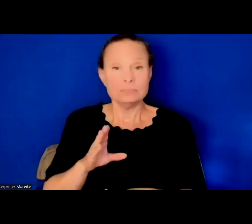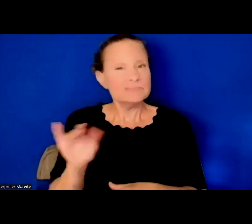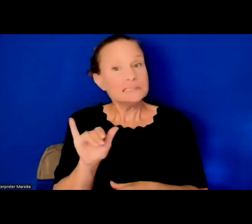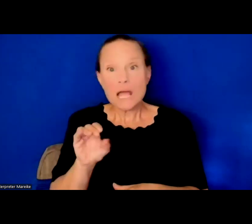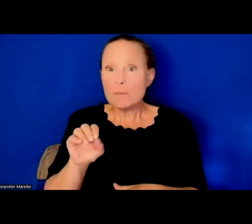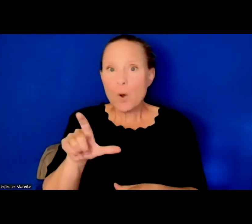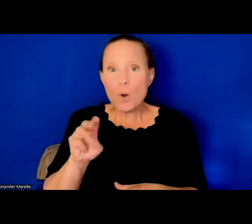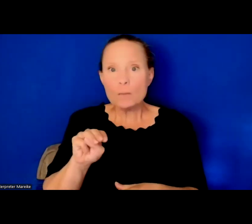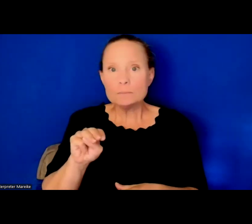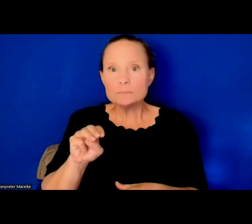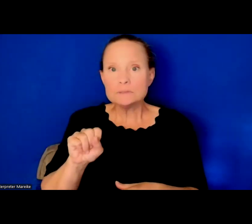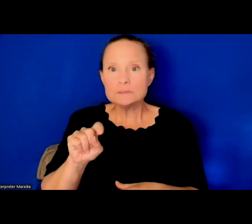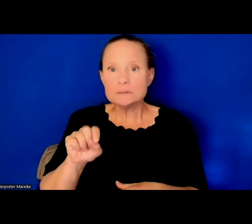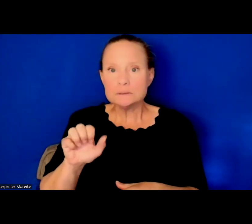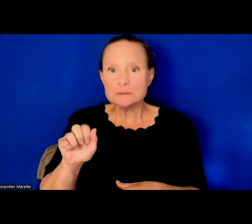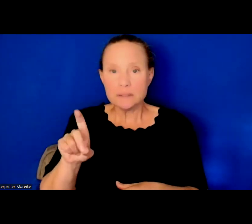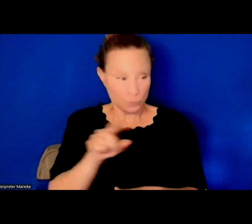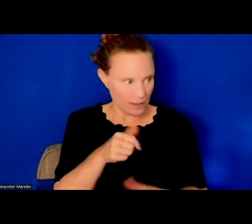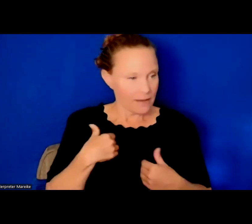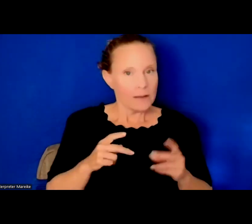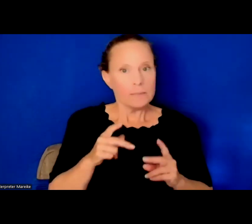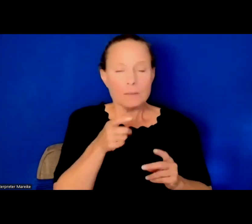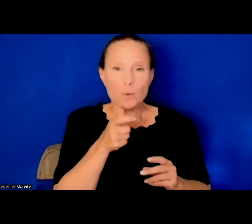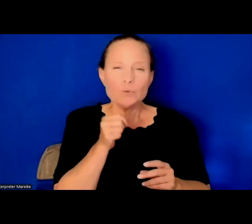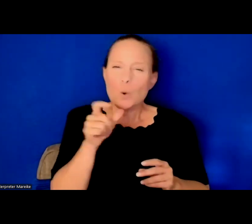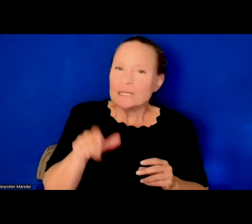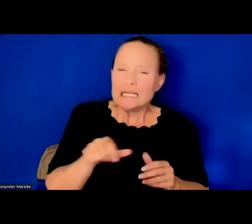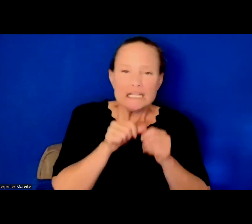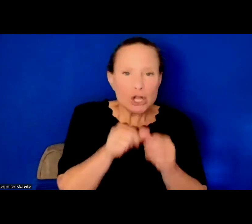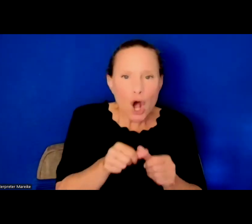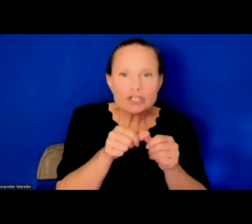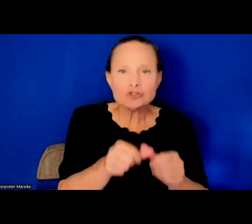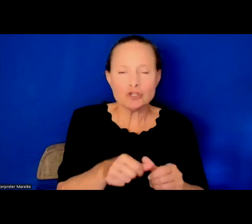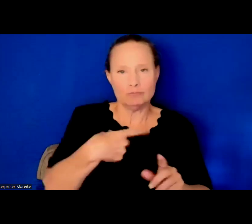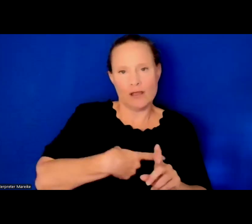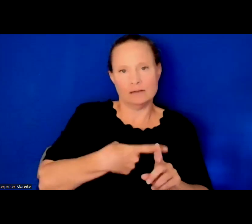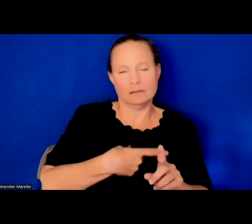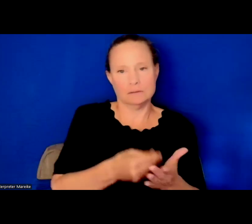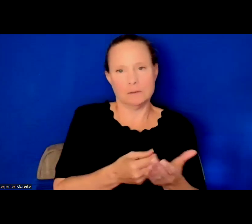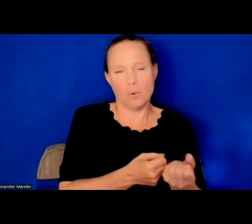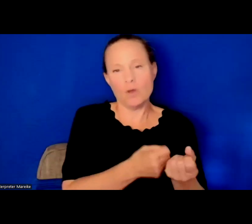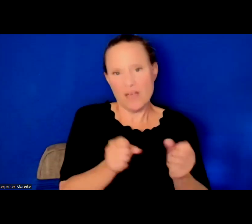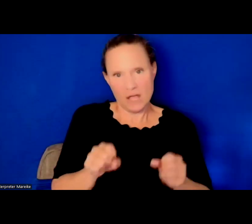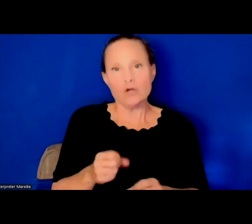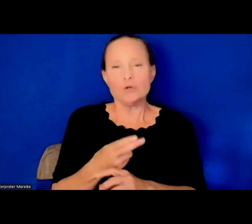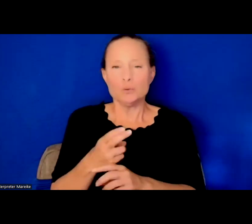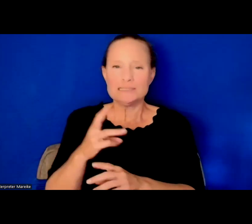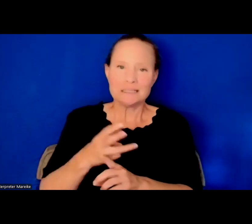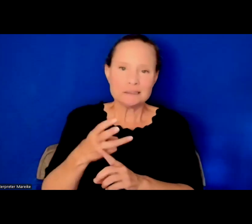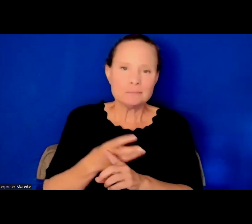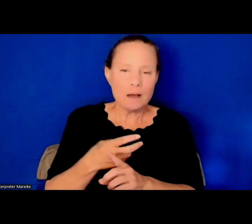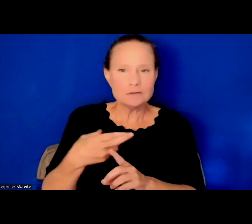that are one shot. They don't need long-term rental subsidy supports, right? They could access maybe 6 months rental